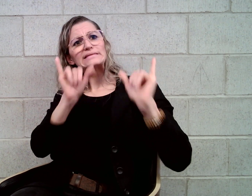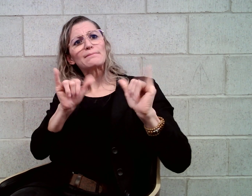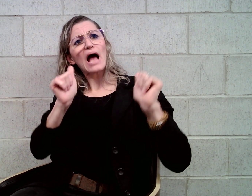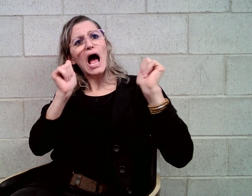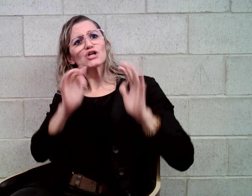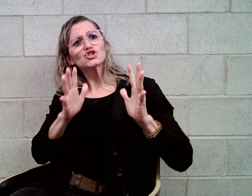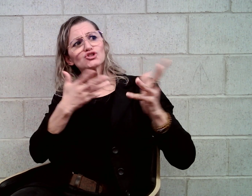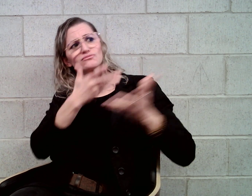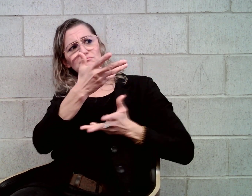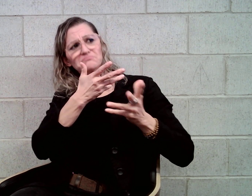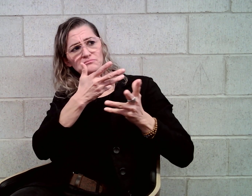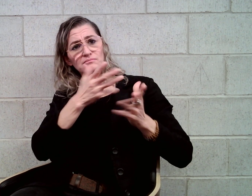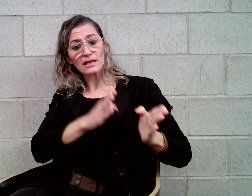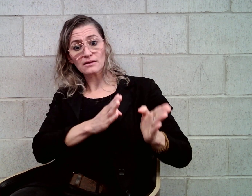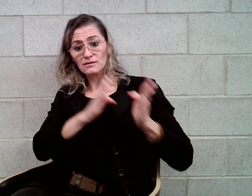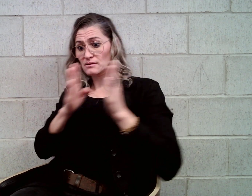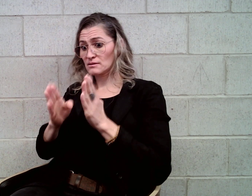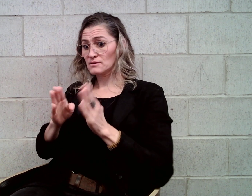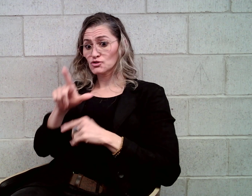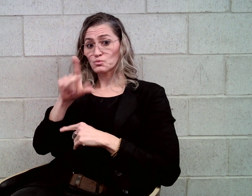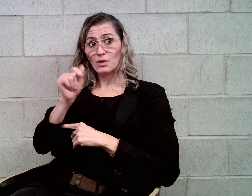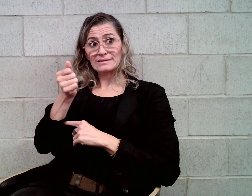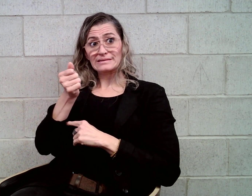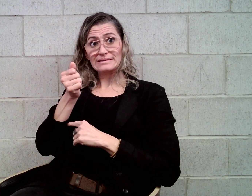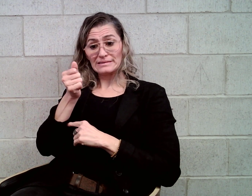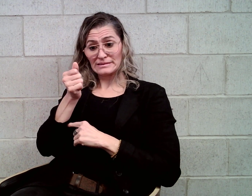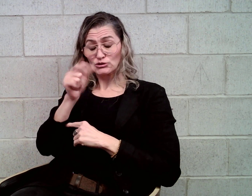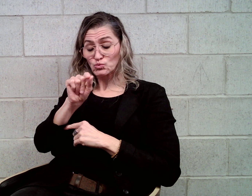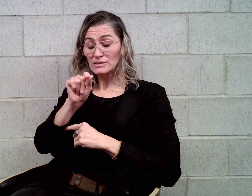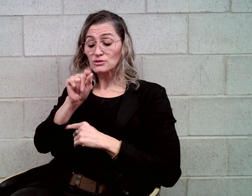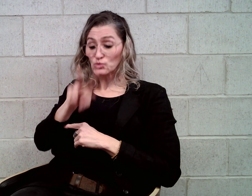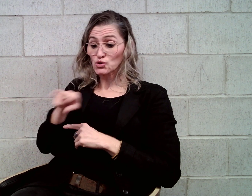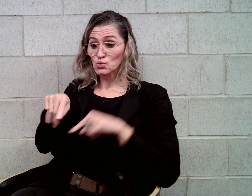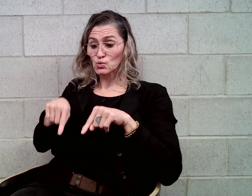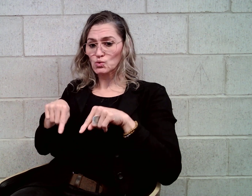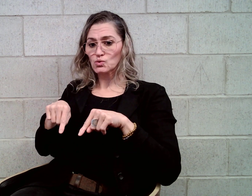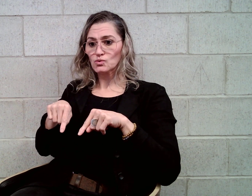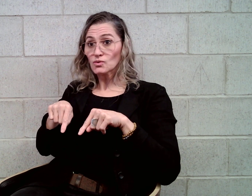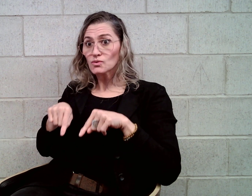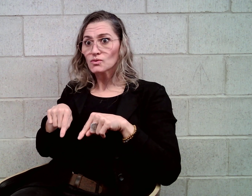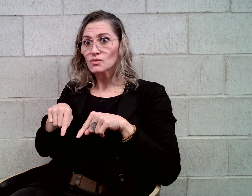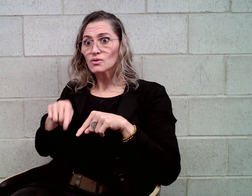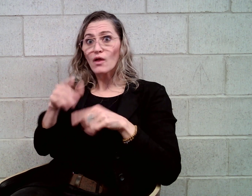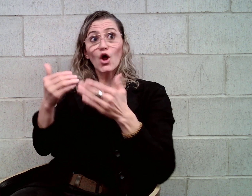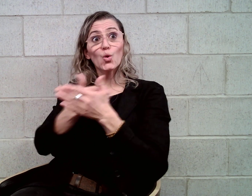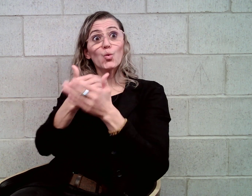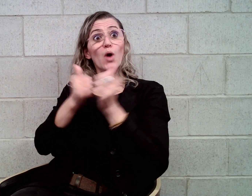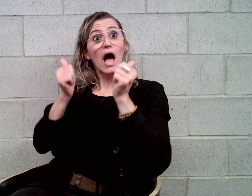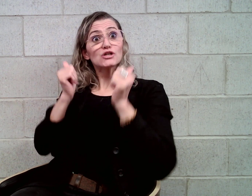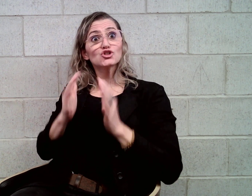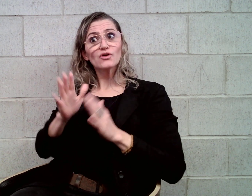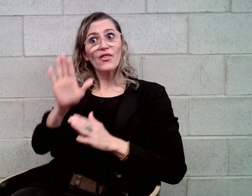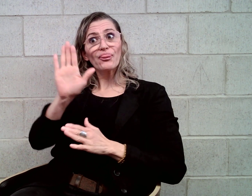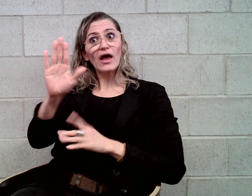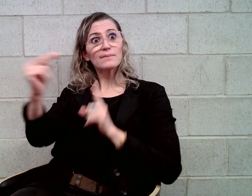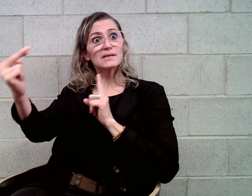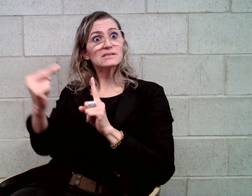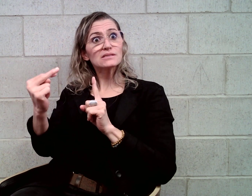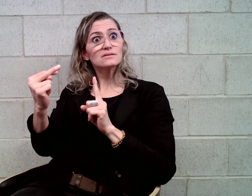translation, and the first two were with the same cast, but 2022 with the new cast members, I